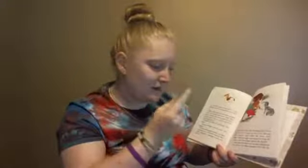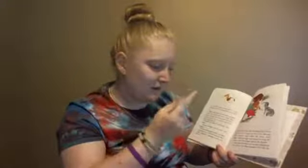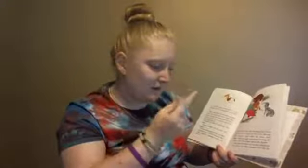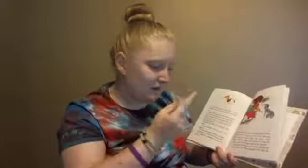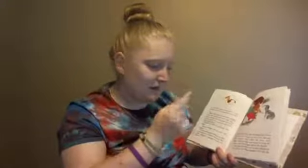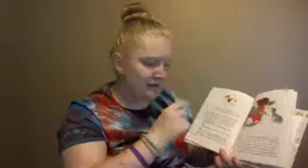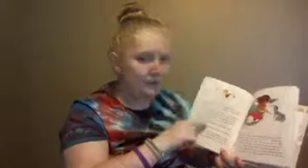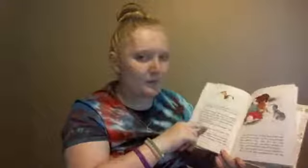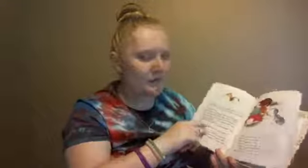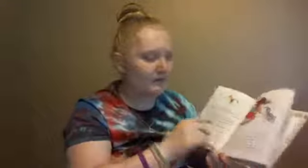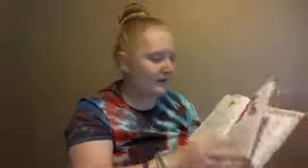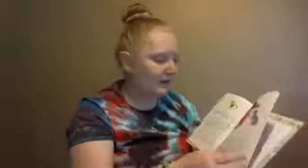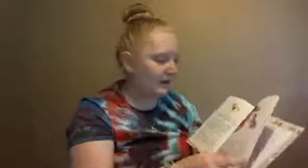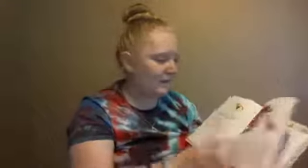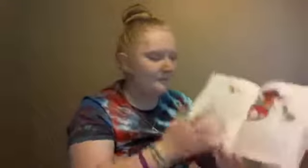little puppies who will dig